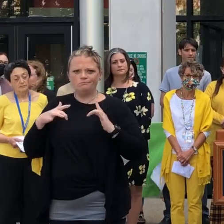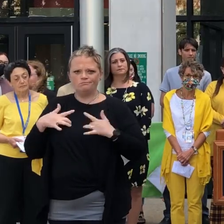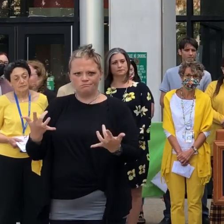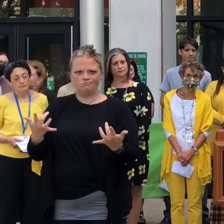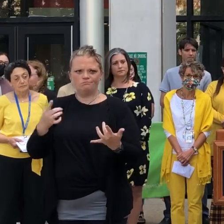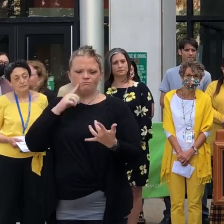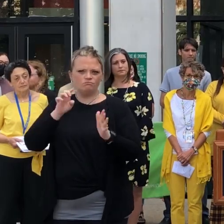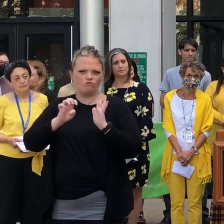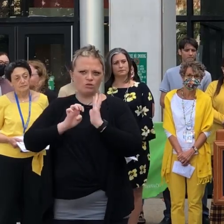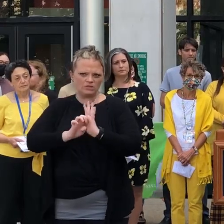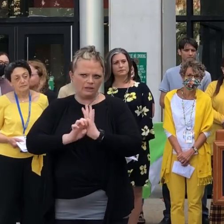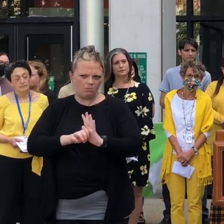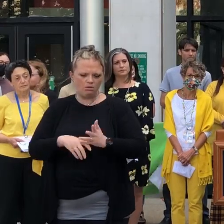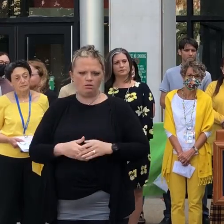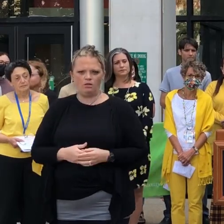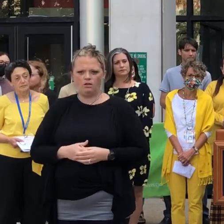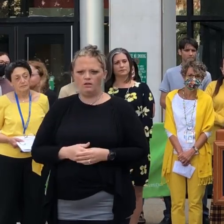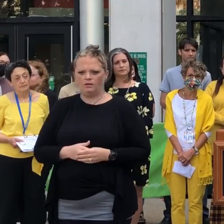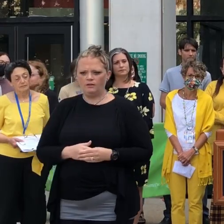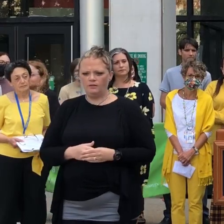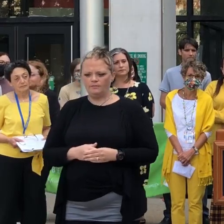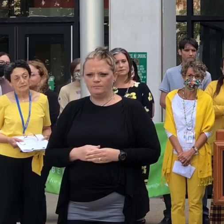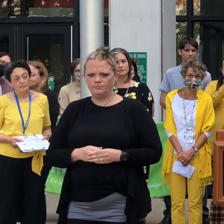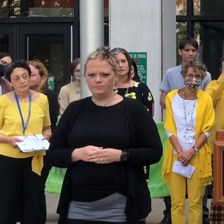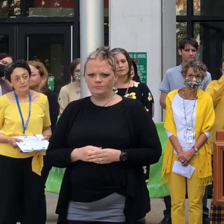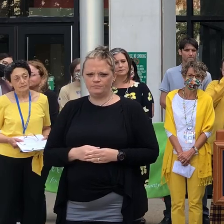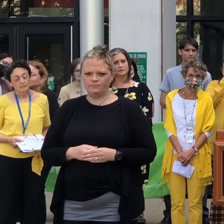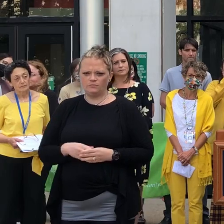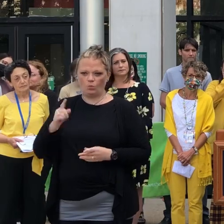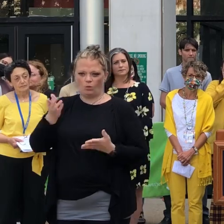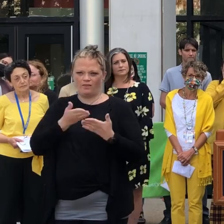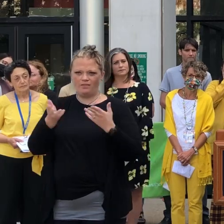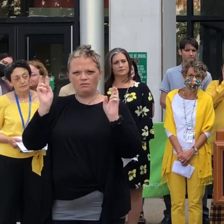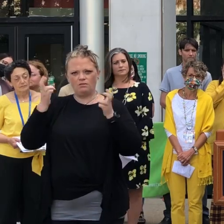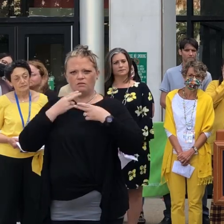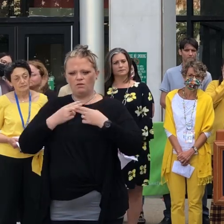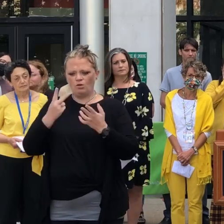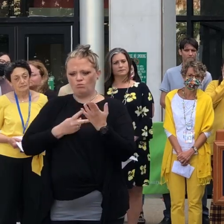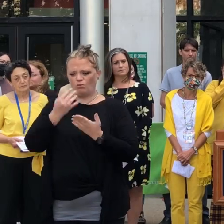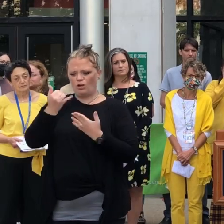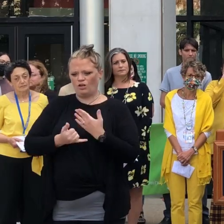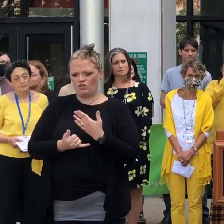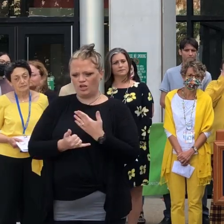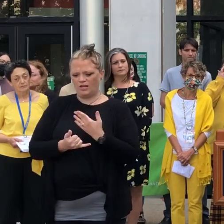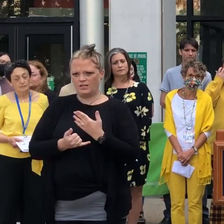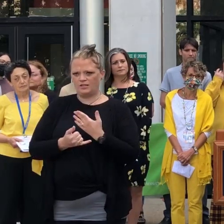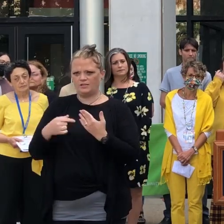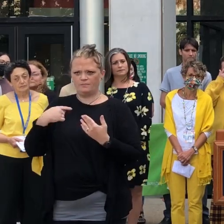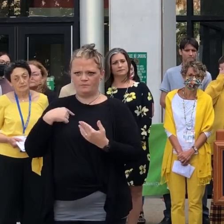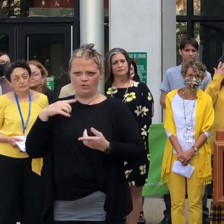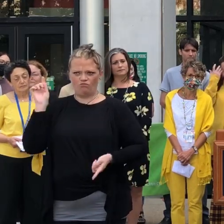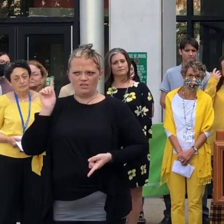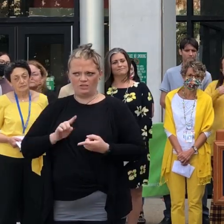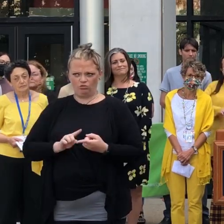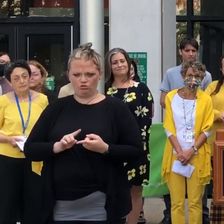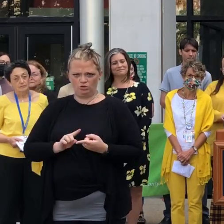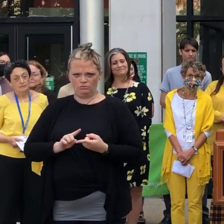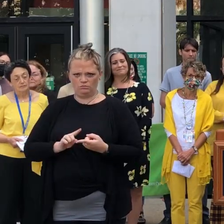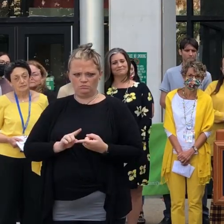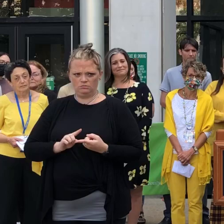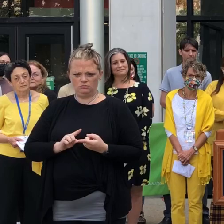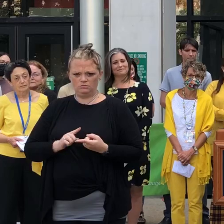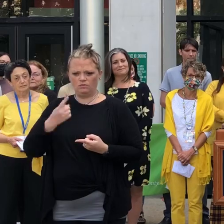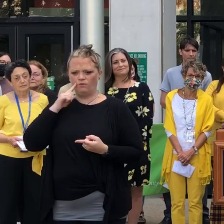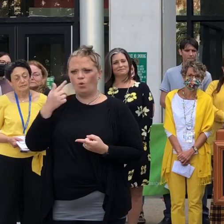For example, one thing they call Project Means Reduction, where they go out to